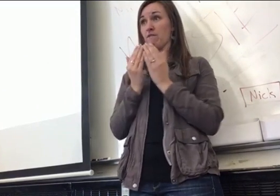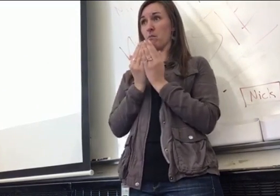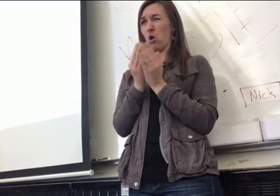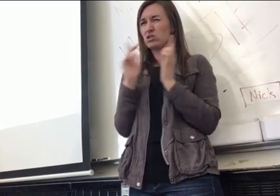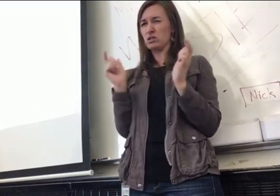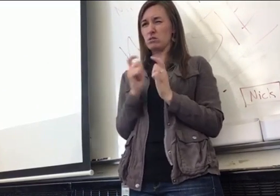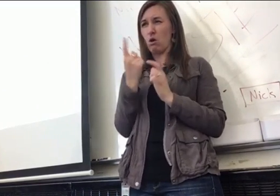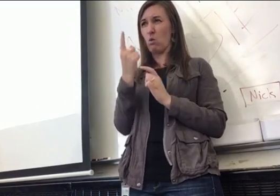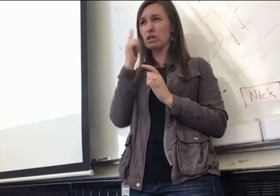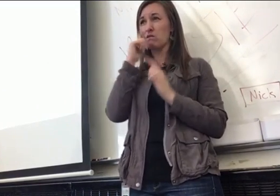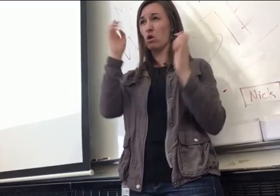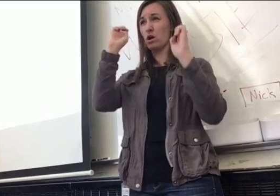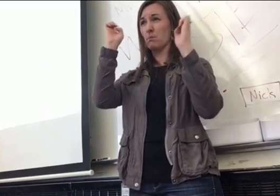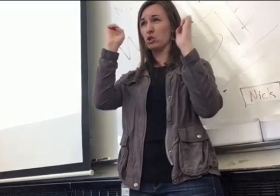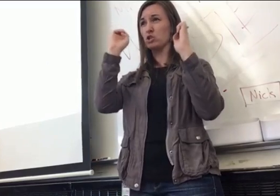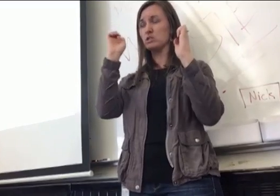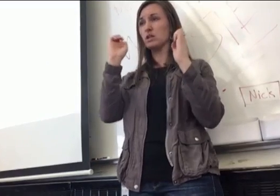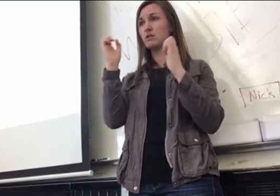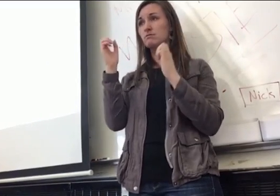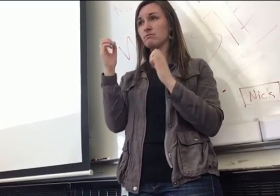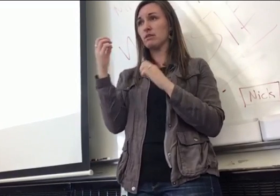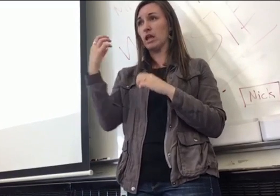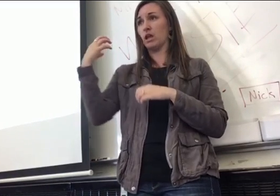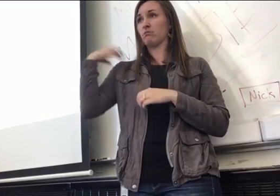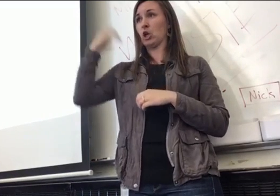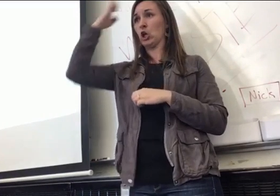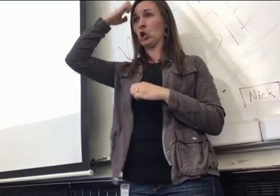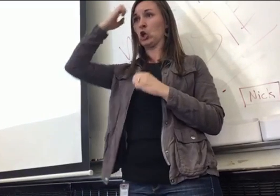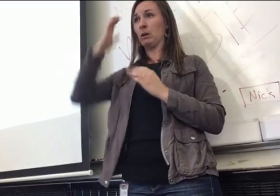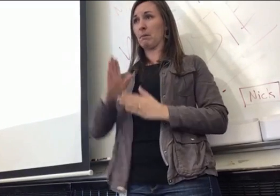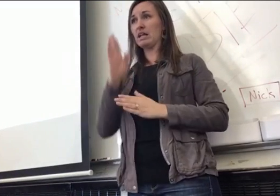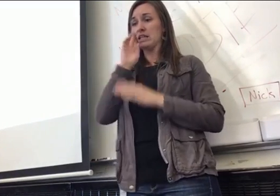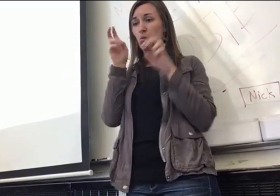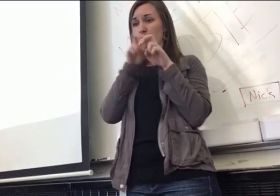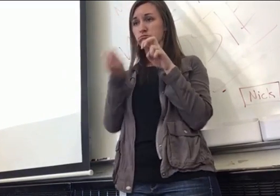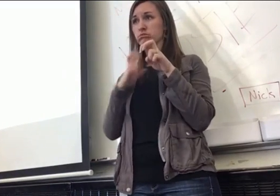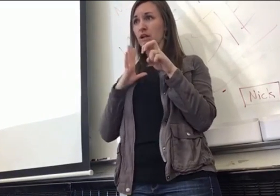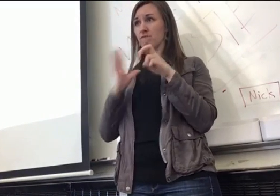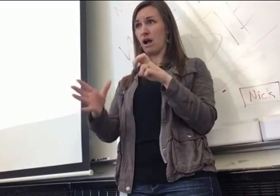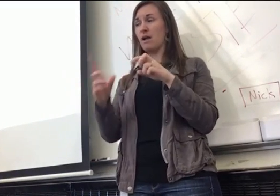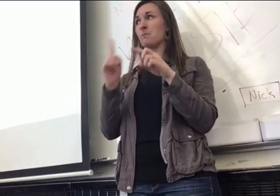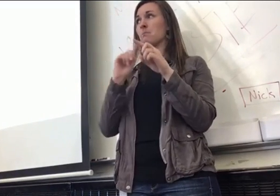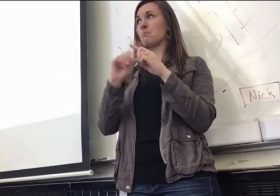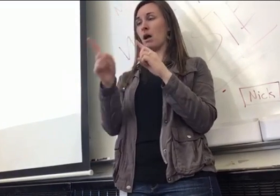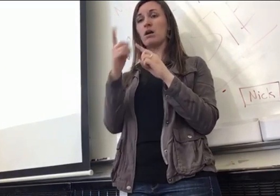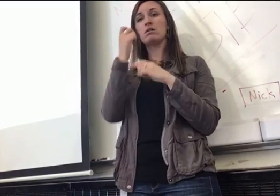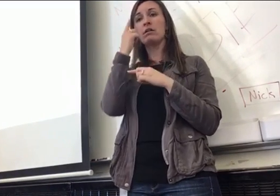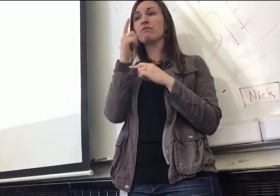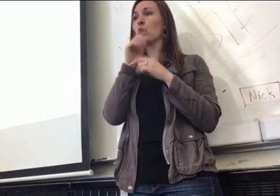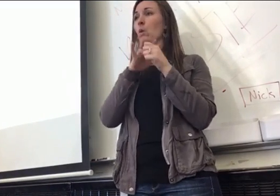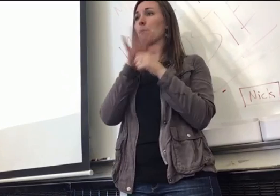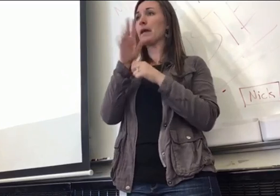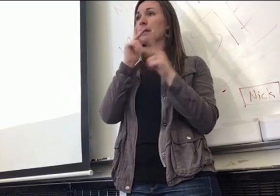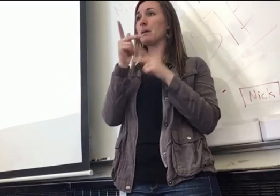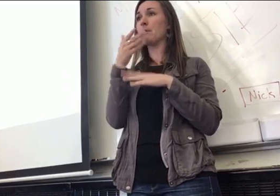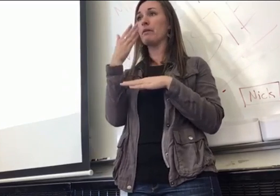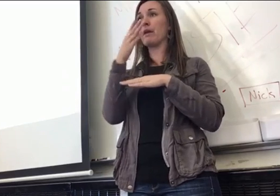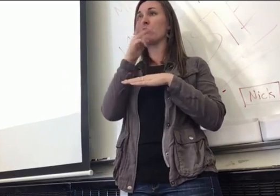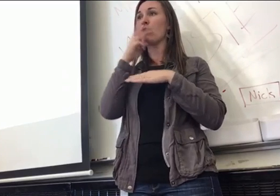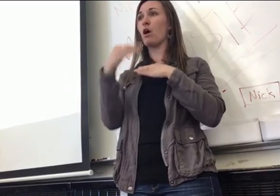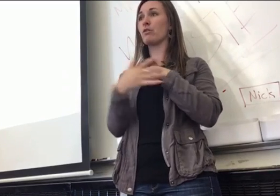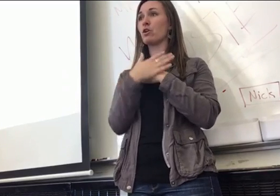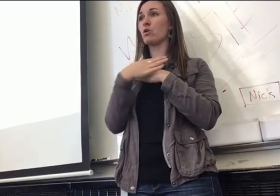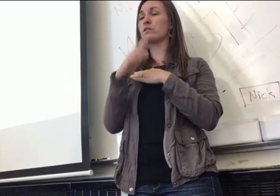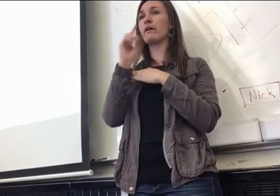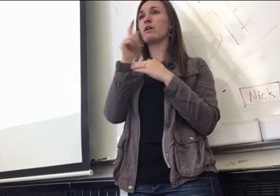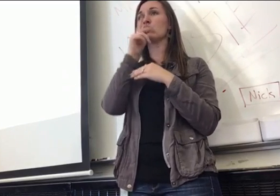for the slaves, and those slaves would drown. There was one time where a ship hit a rock right off the coast. There was plenty of people on the coast and watched the ship